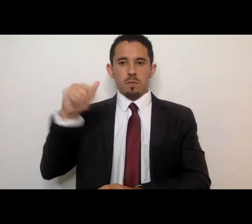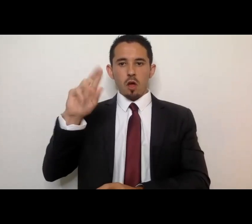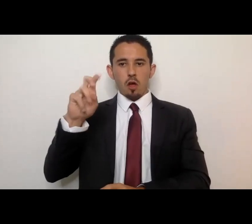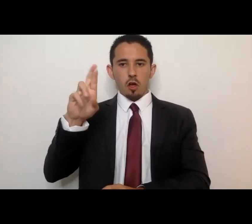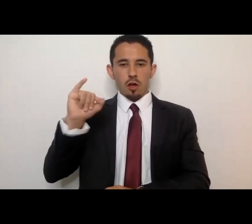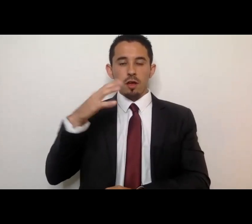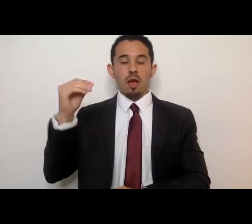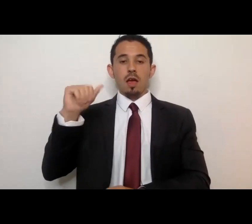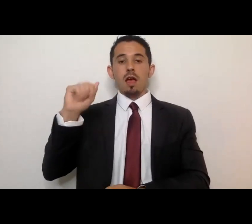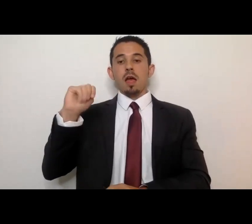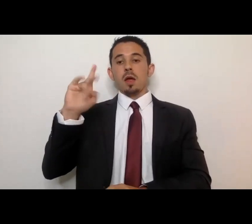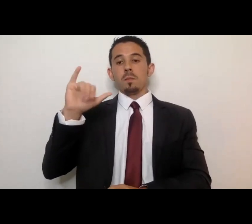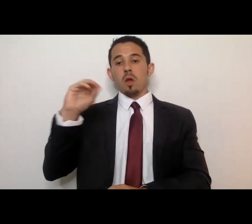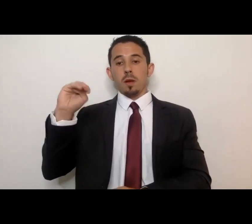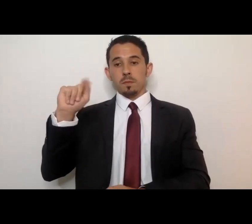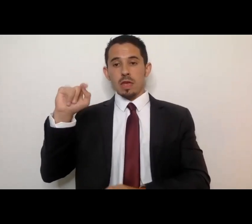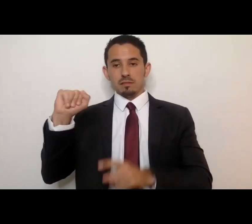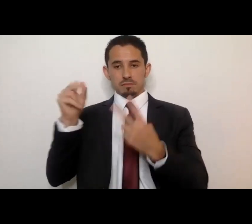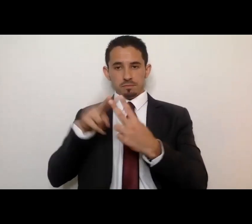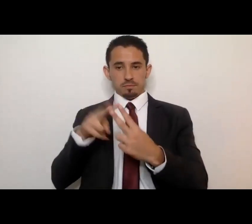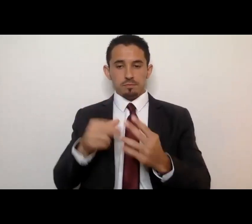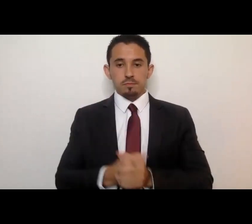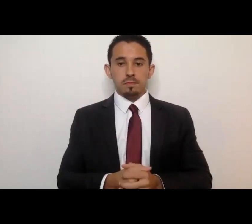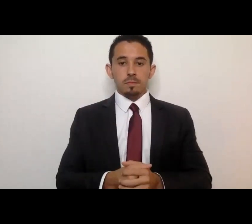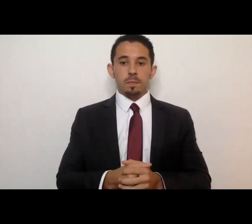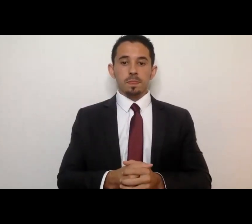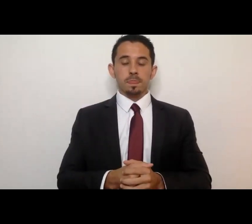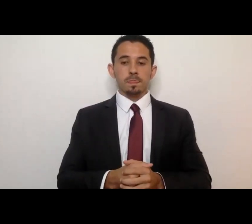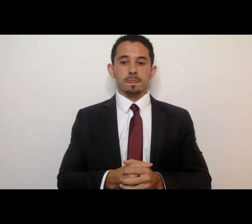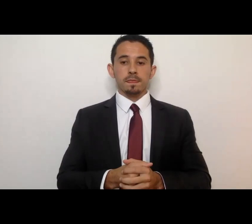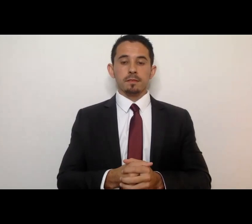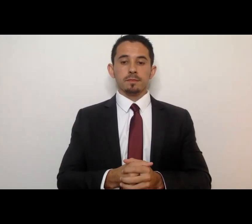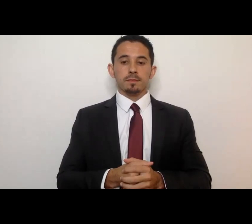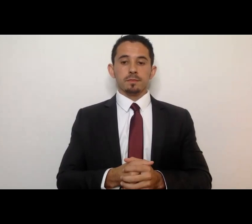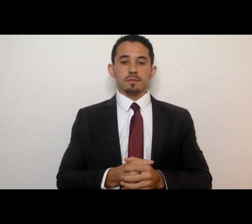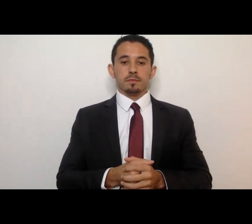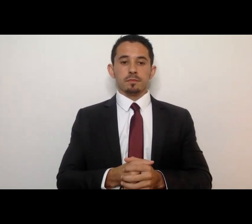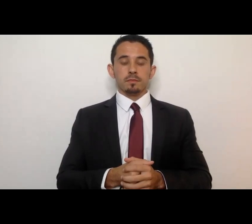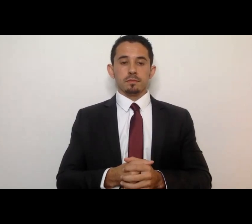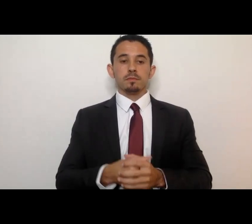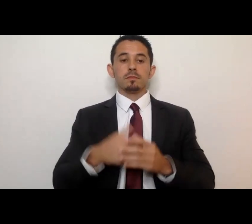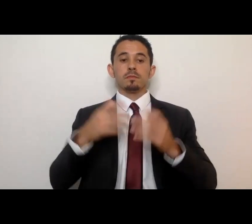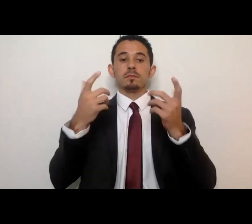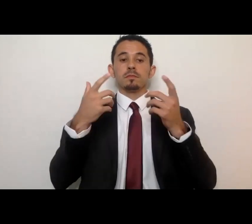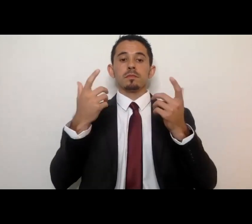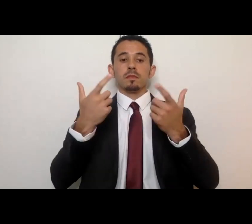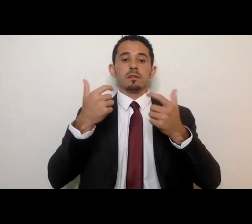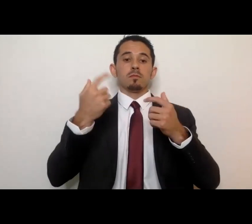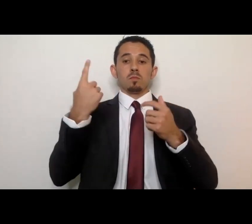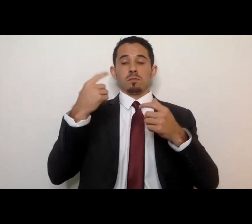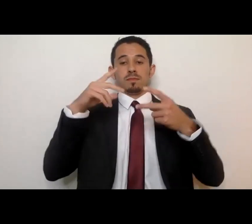we were able to identify 2 kinds of bacteria in the rickettsia family, R. parkeri and R. emblematis.